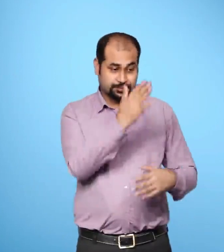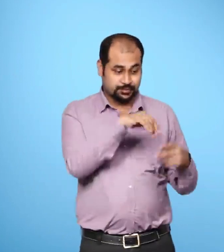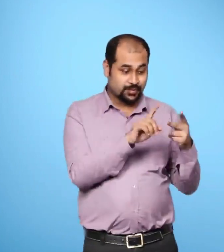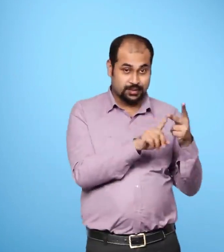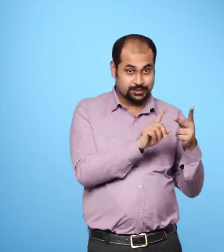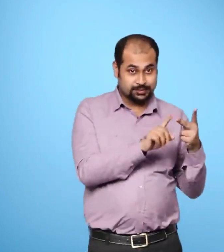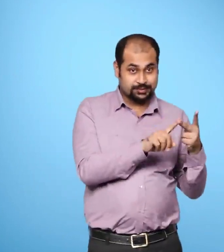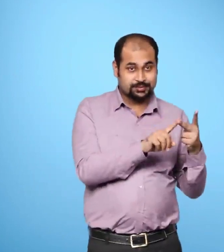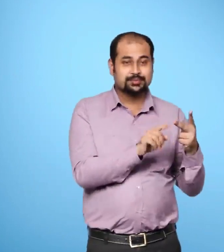Question 2.